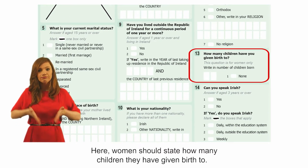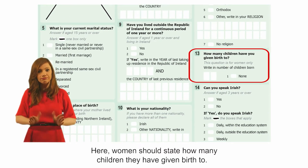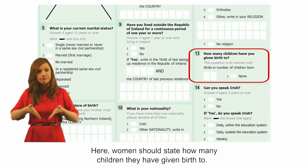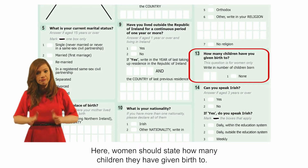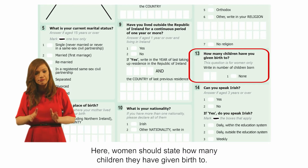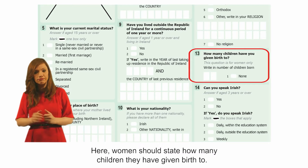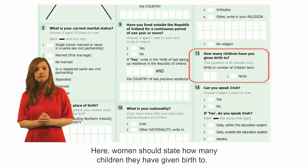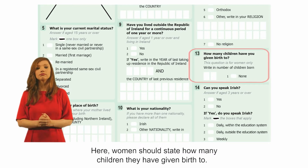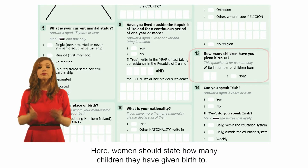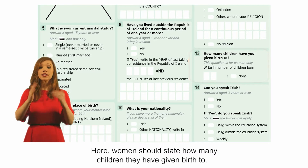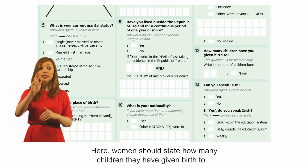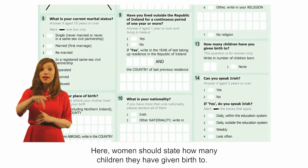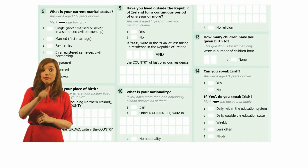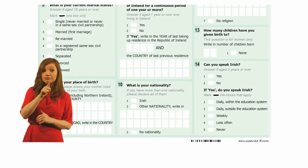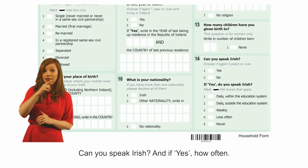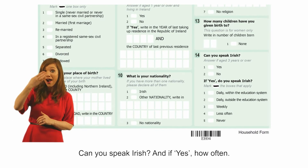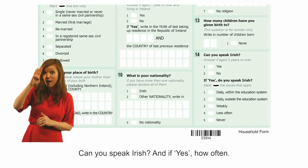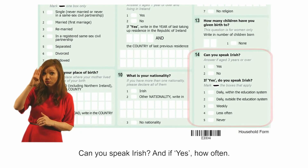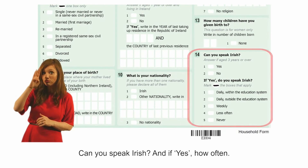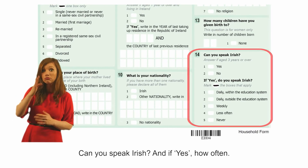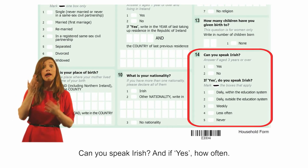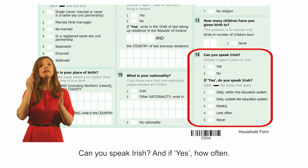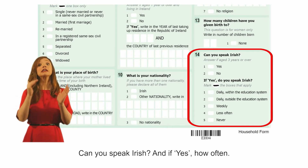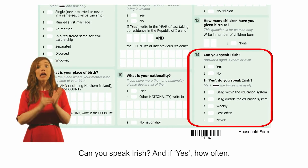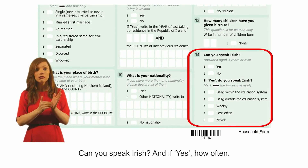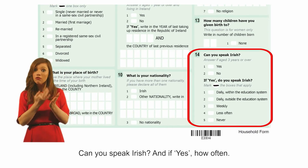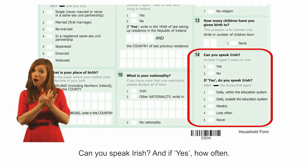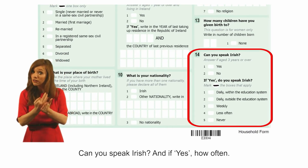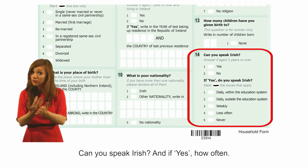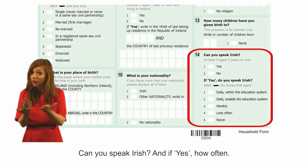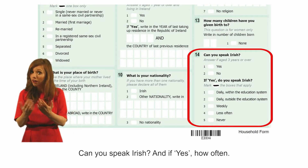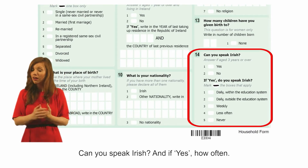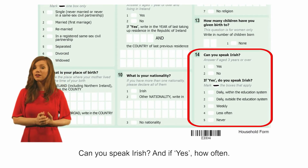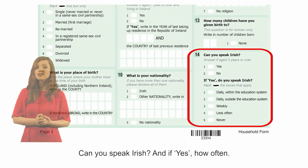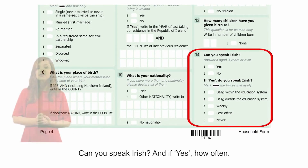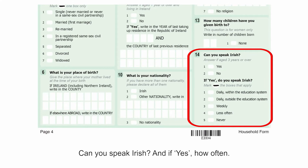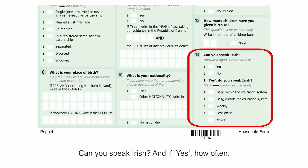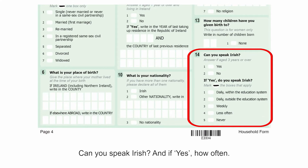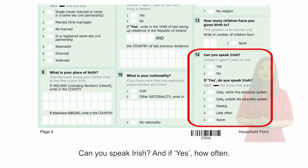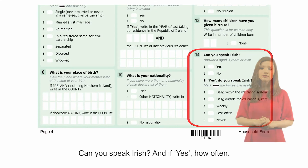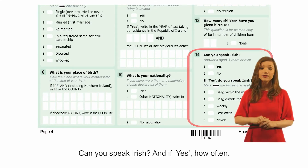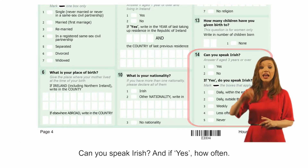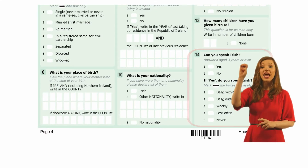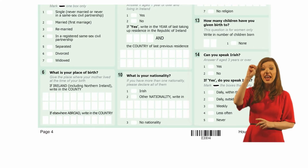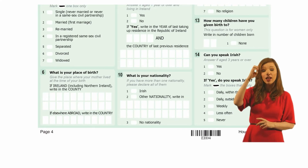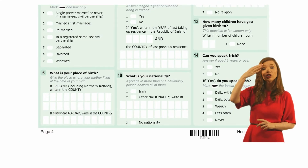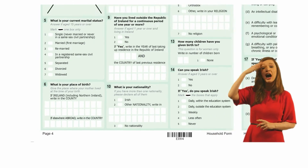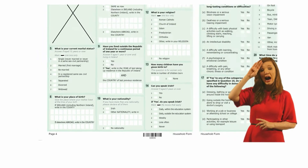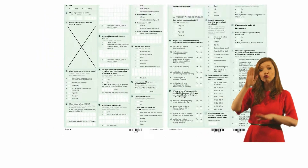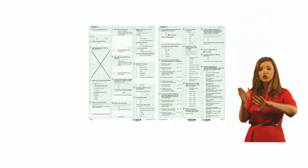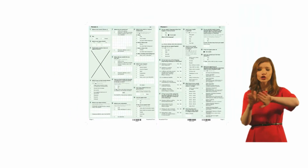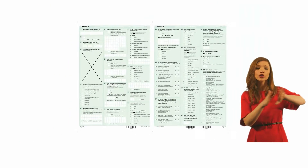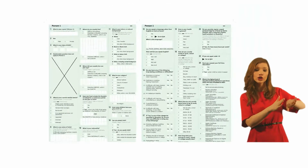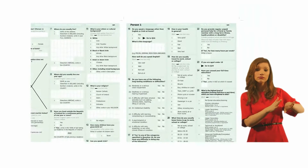many children they have given birth to. Can you speak Irish? And if yes, how often?